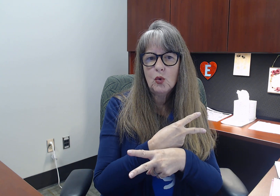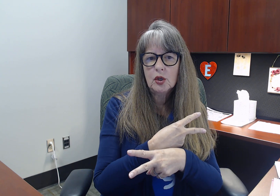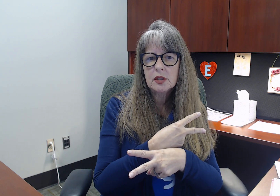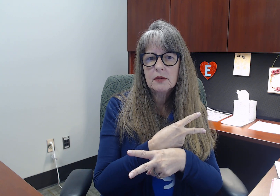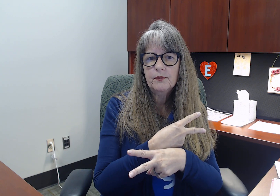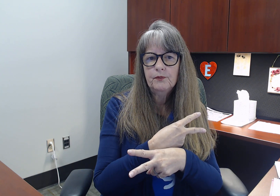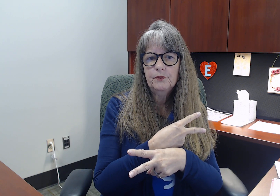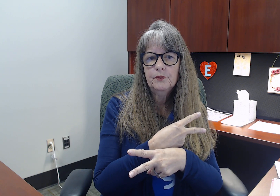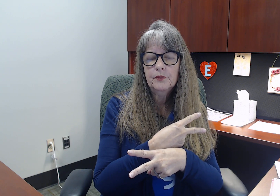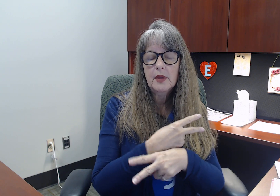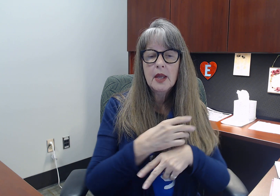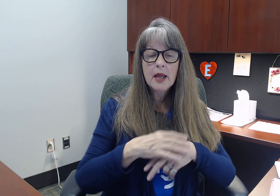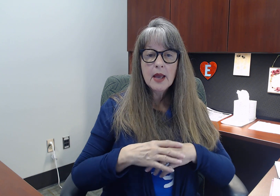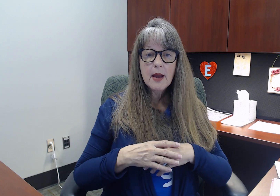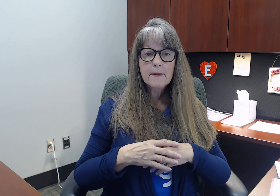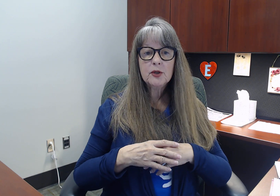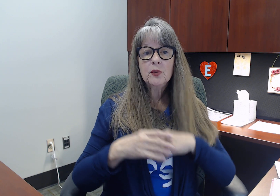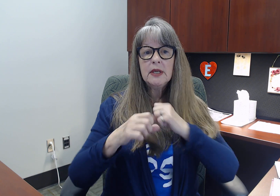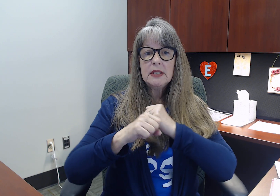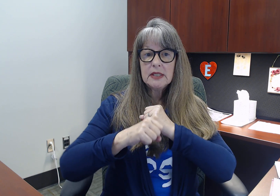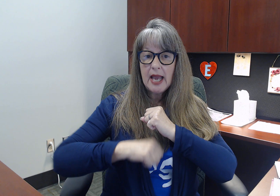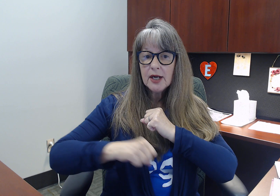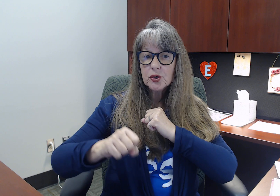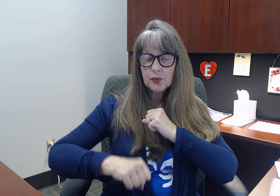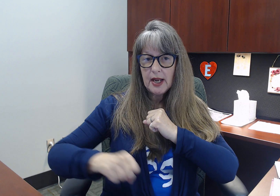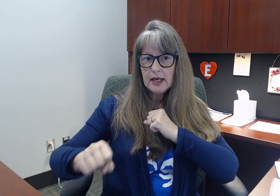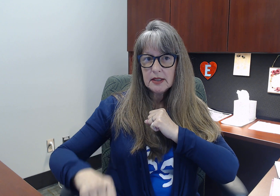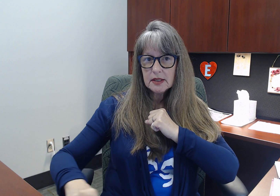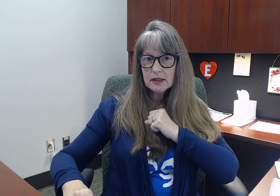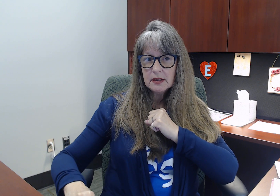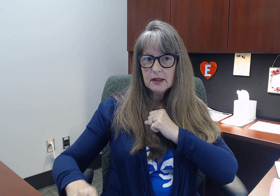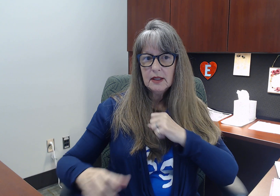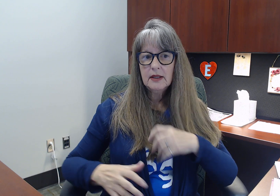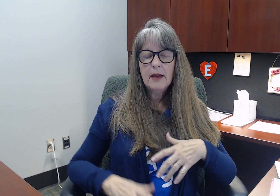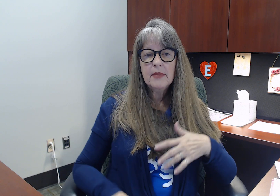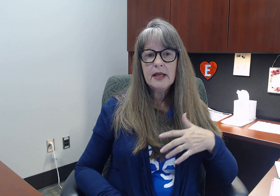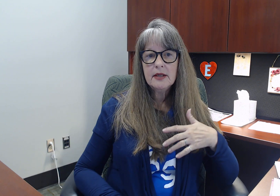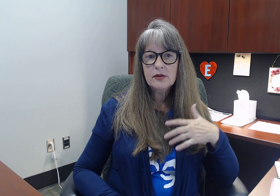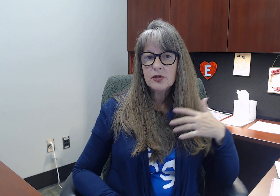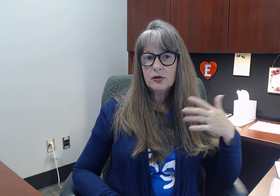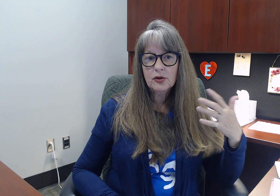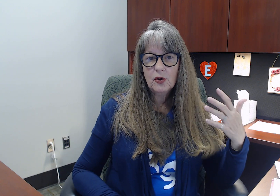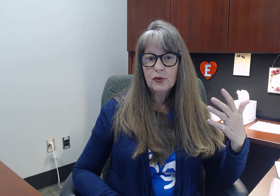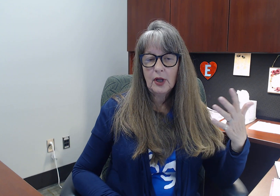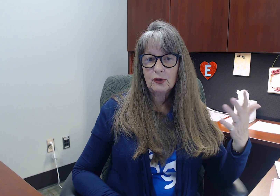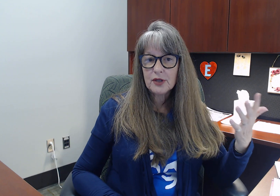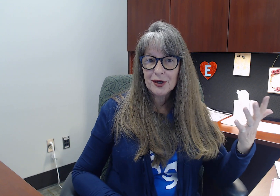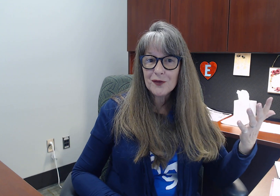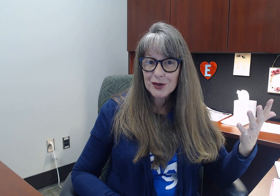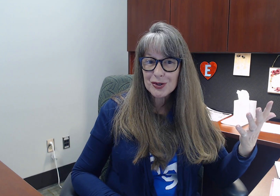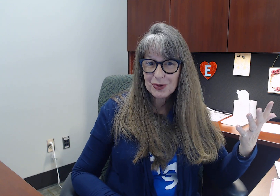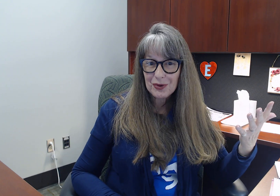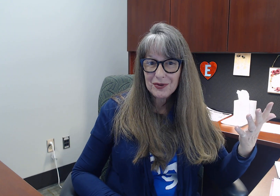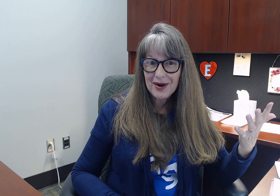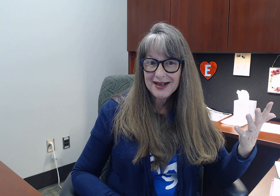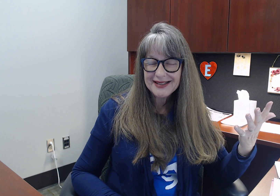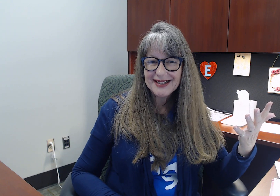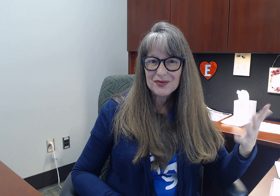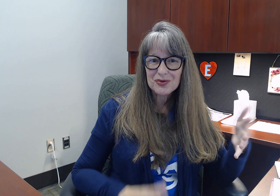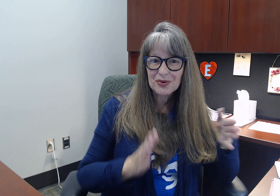worse. But to exaggerate, that means, like you're telling a fish story, right? It was really